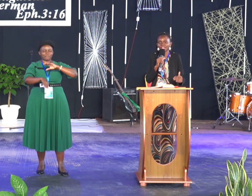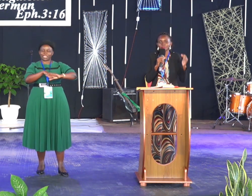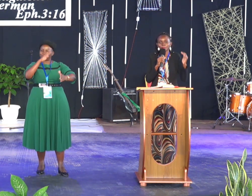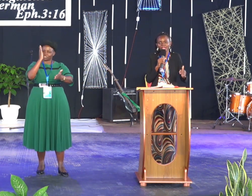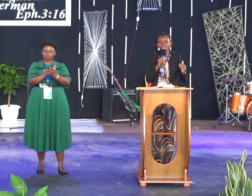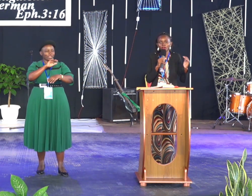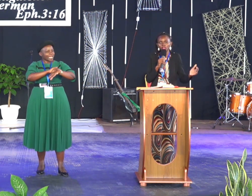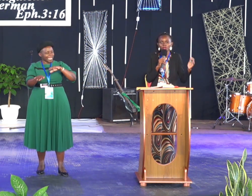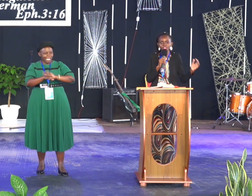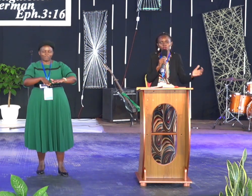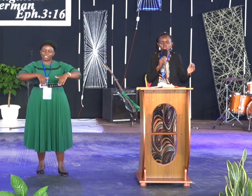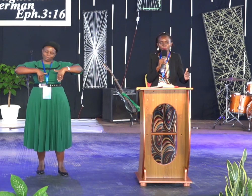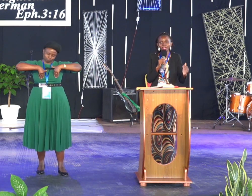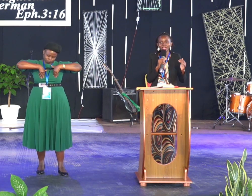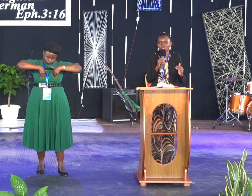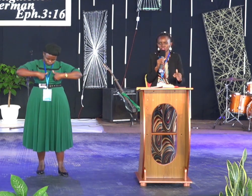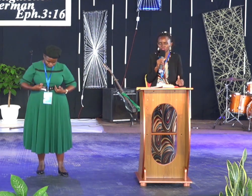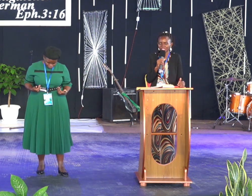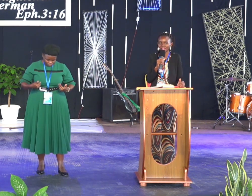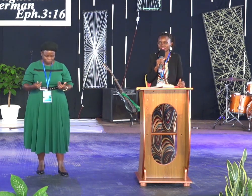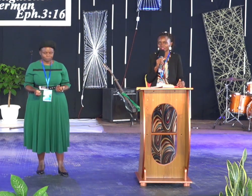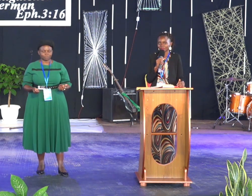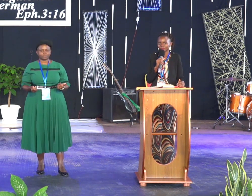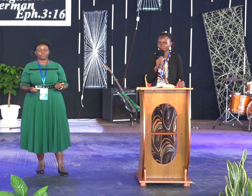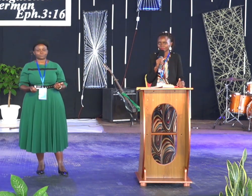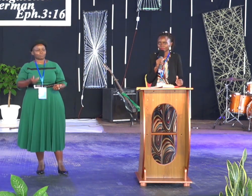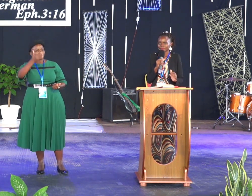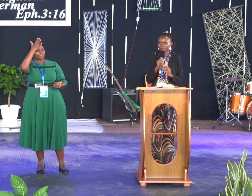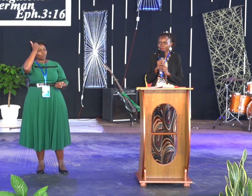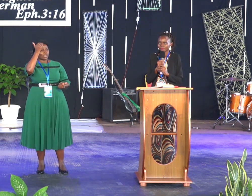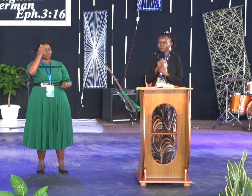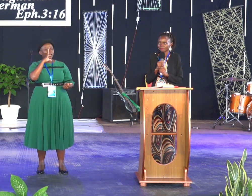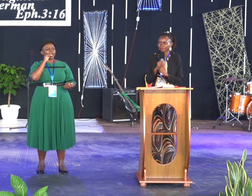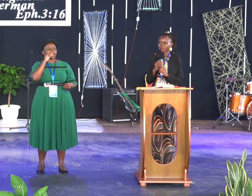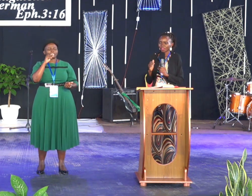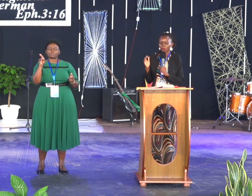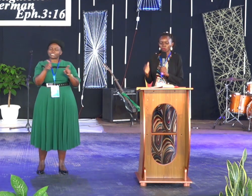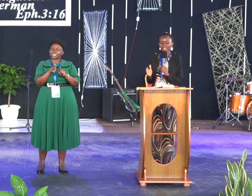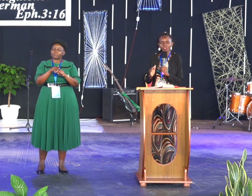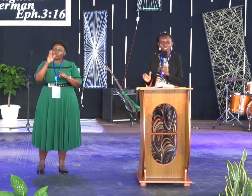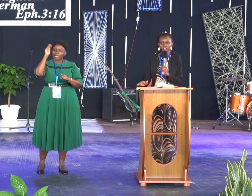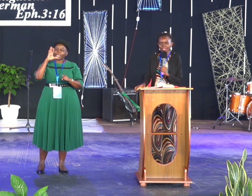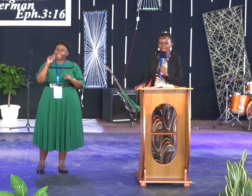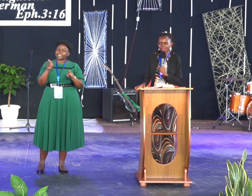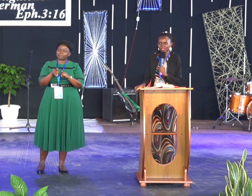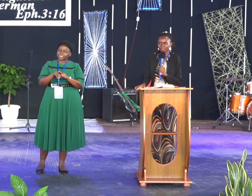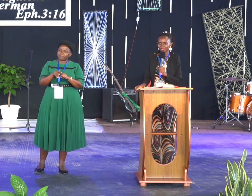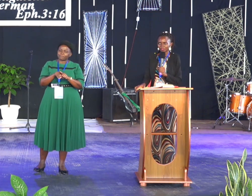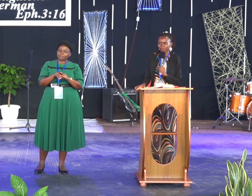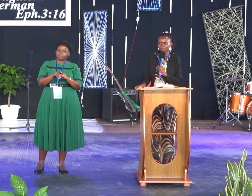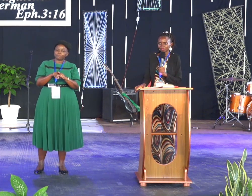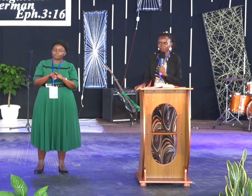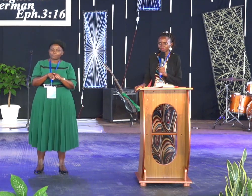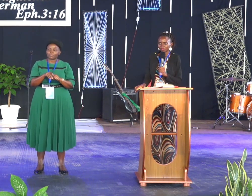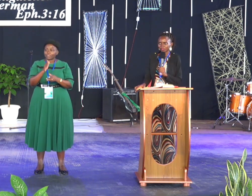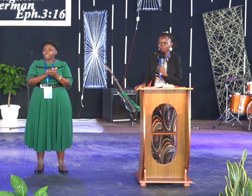he says men always ought to pray and not to lose heart. Lwaki bakyogera nti butakoowanga? Why not losing heart? Wali